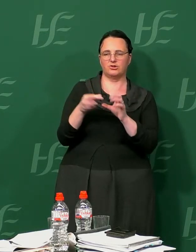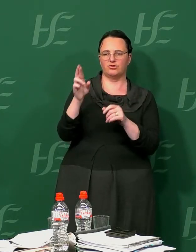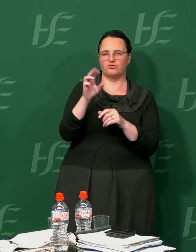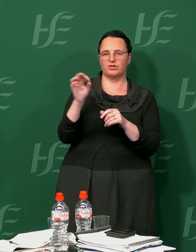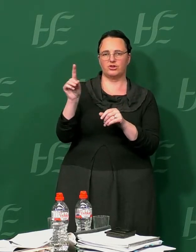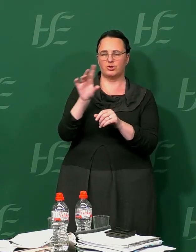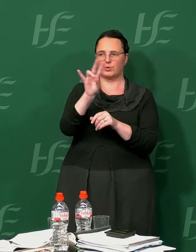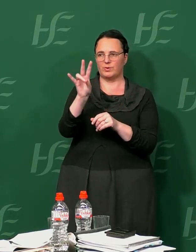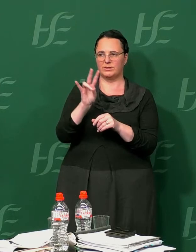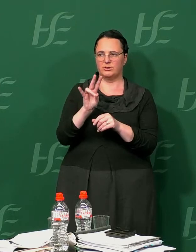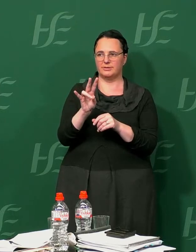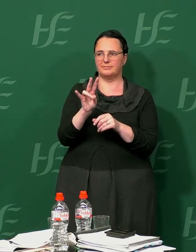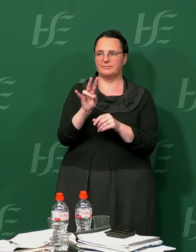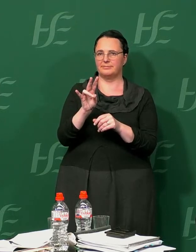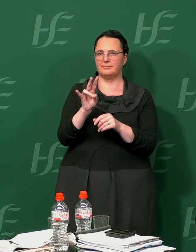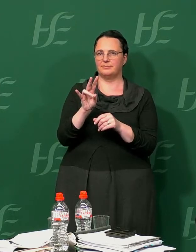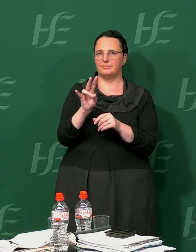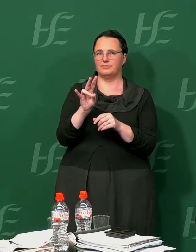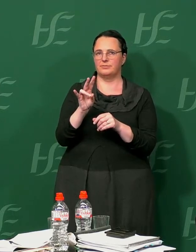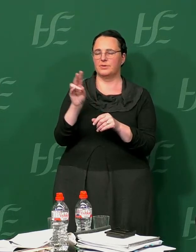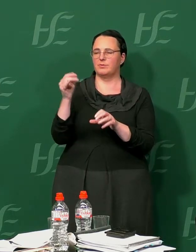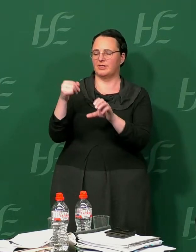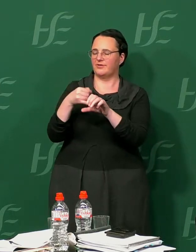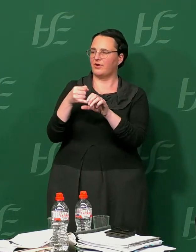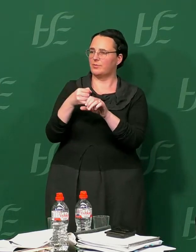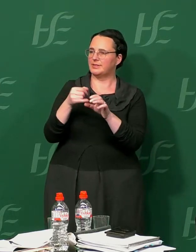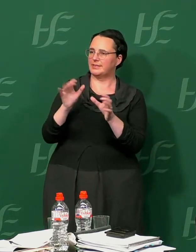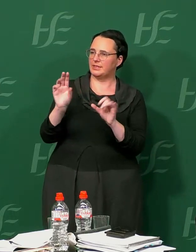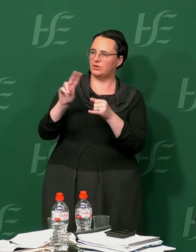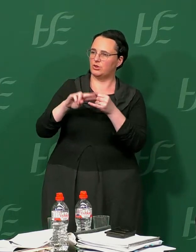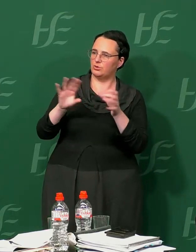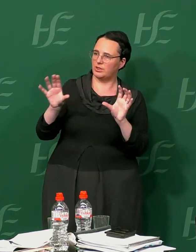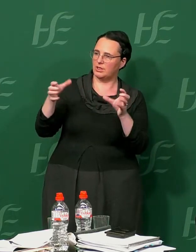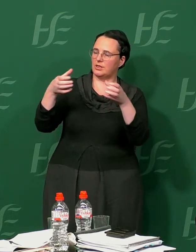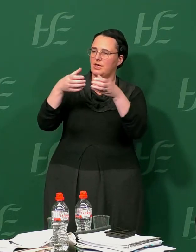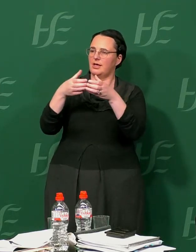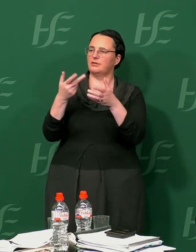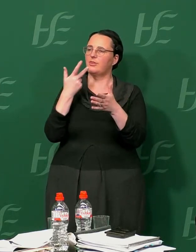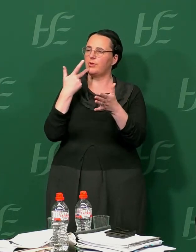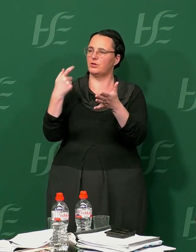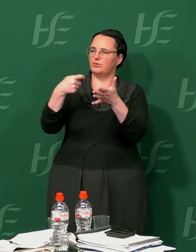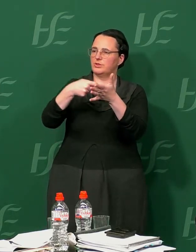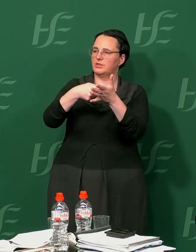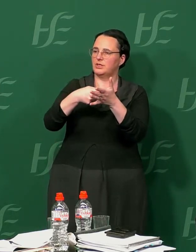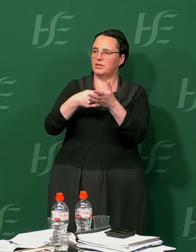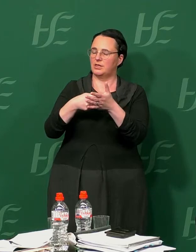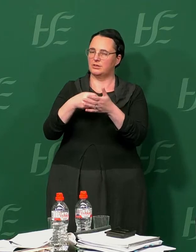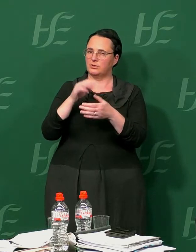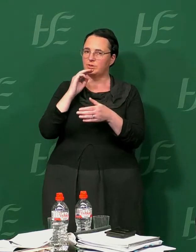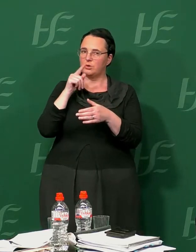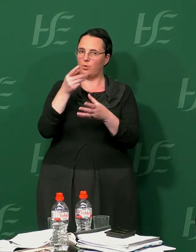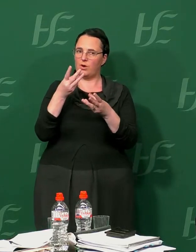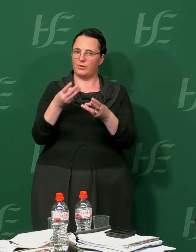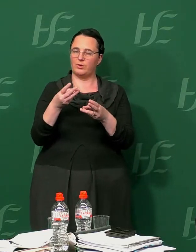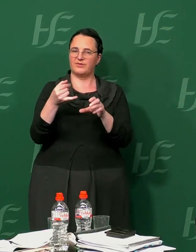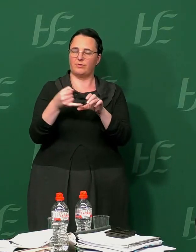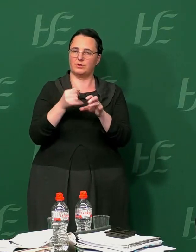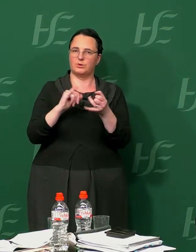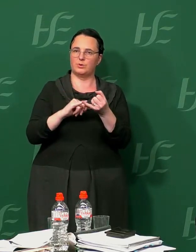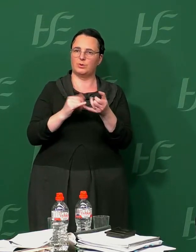question there about the pharmacy union wanting the HC to honour booster booking. So, do you want those pharmacies now that have